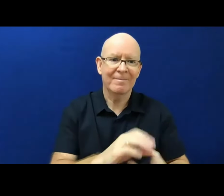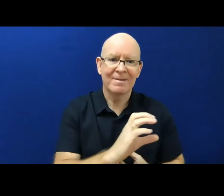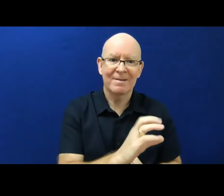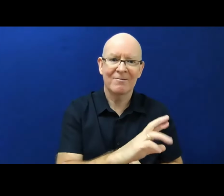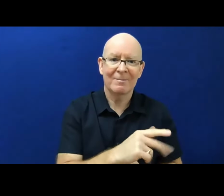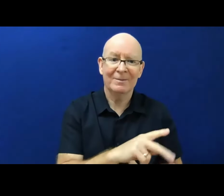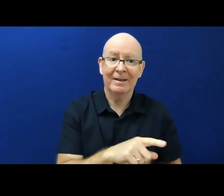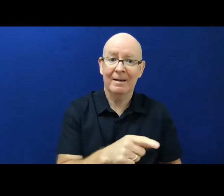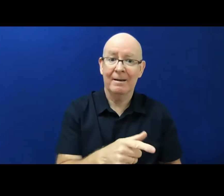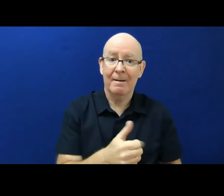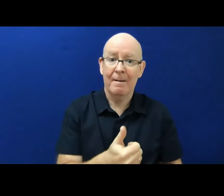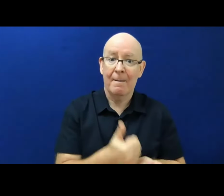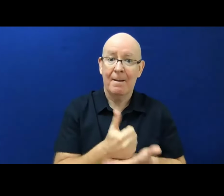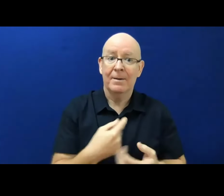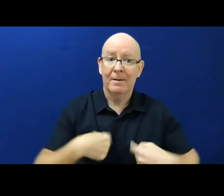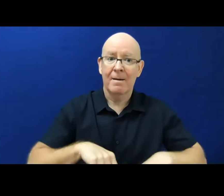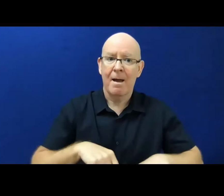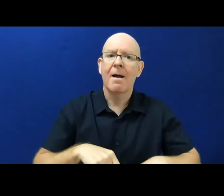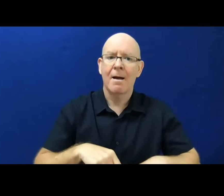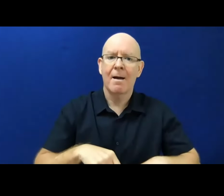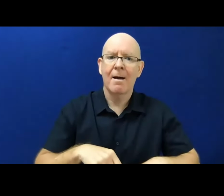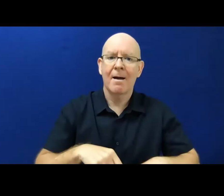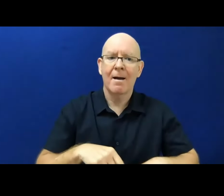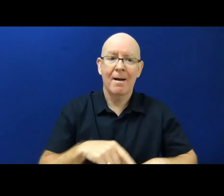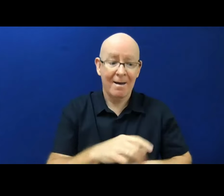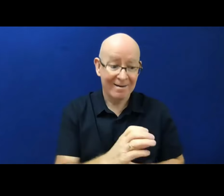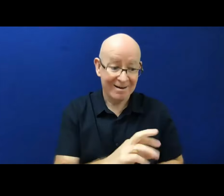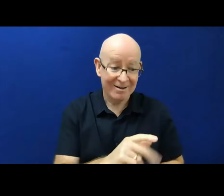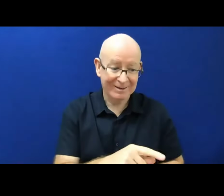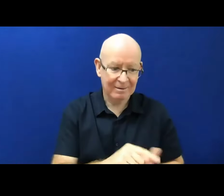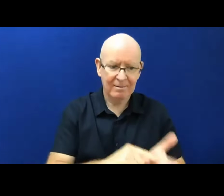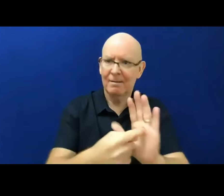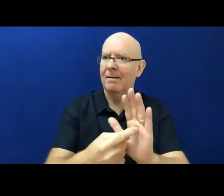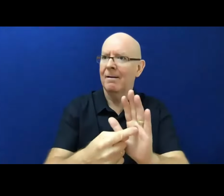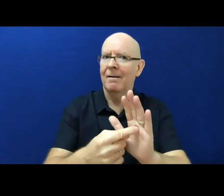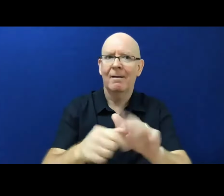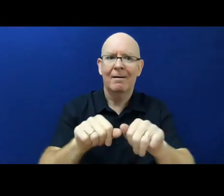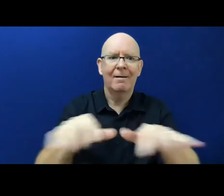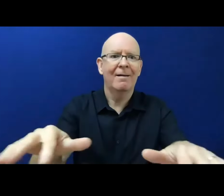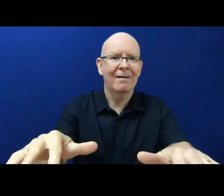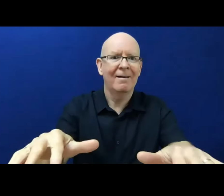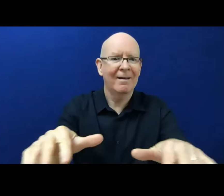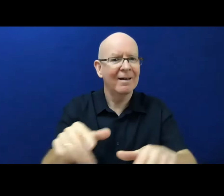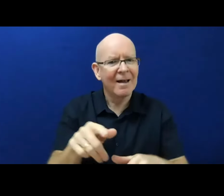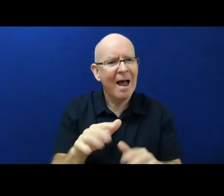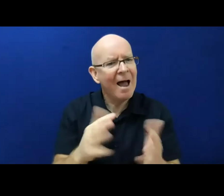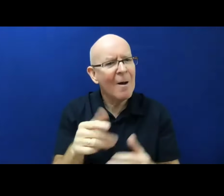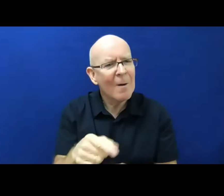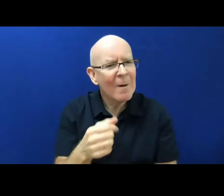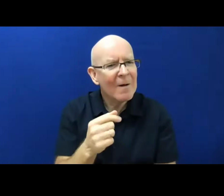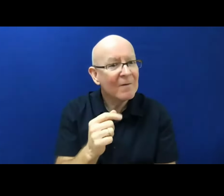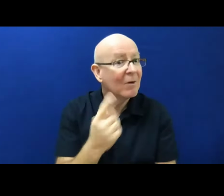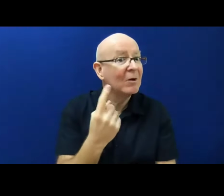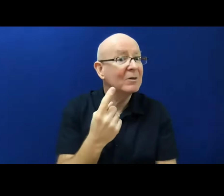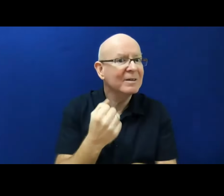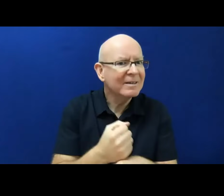and 1993. Both times they failed, and we got the standard rules on the equalization